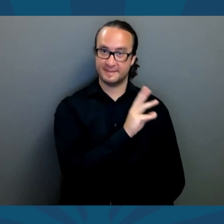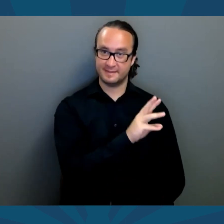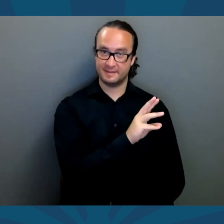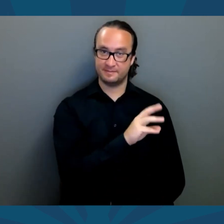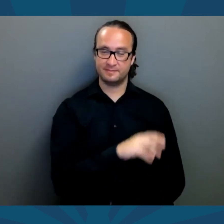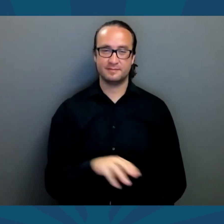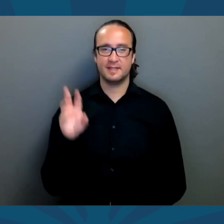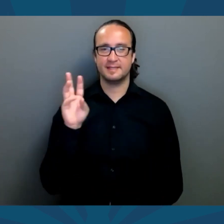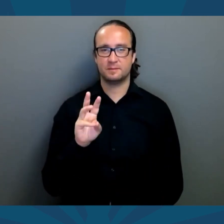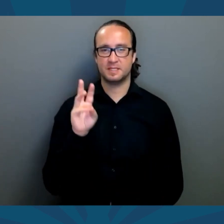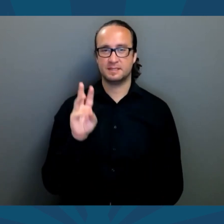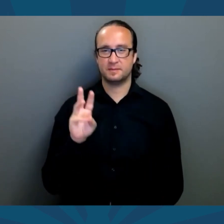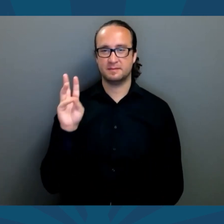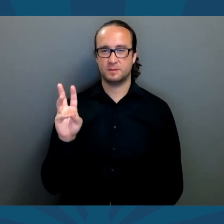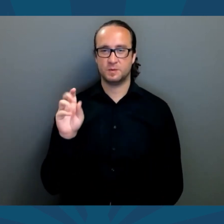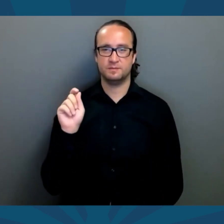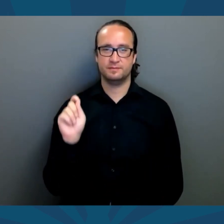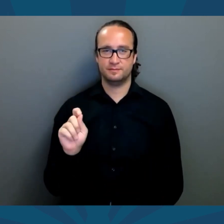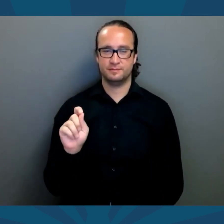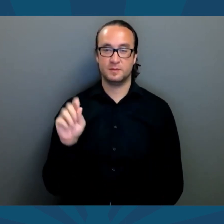traditional. Website,